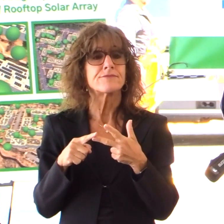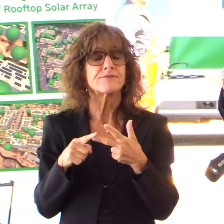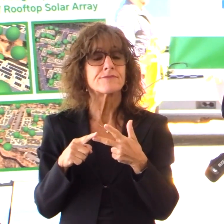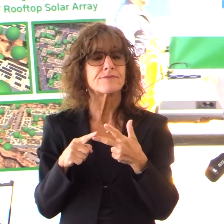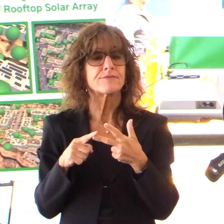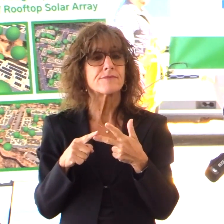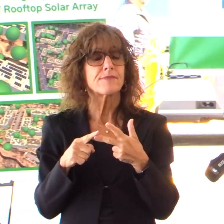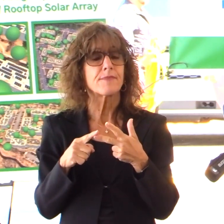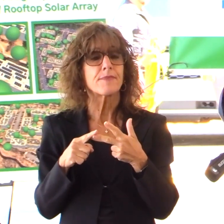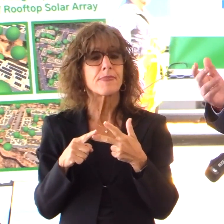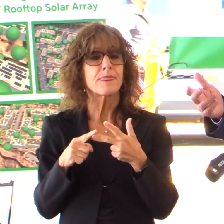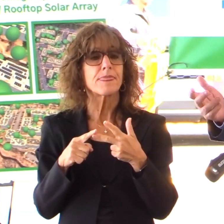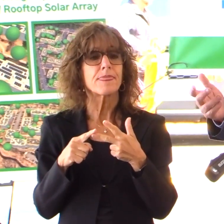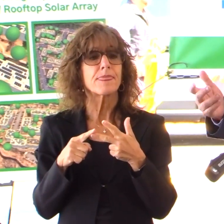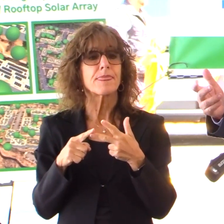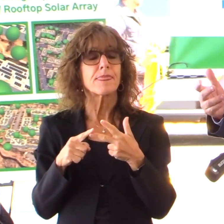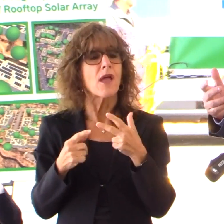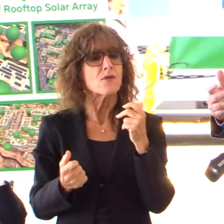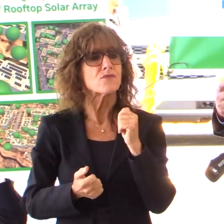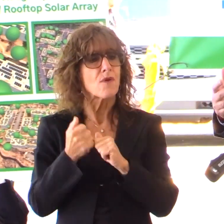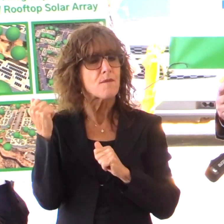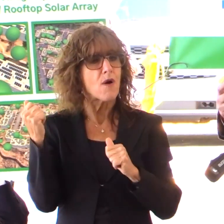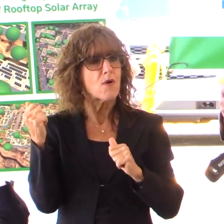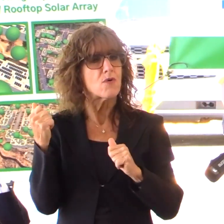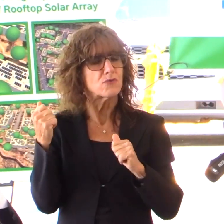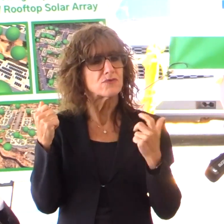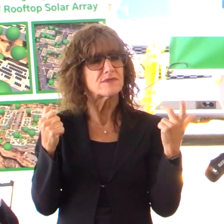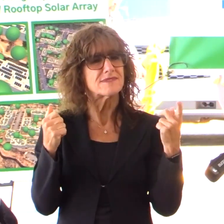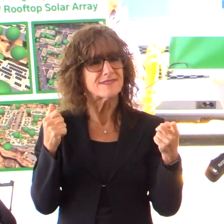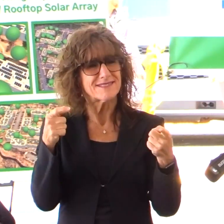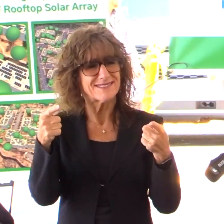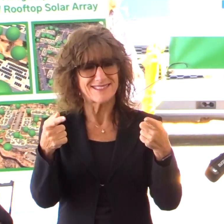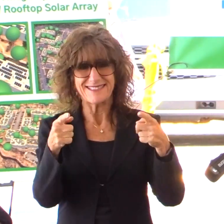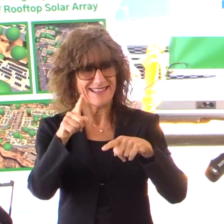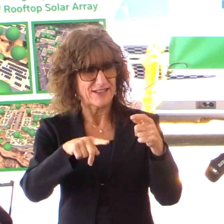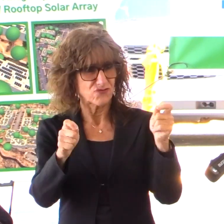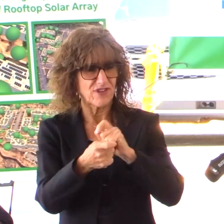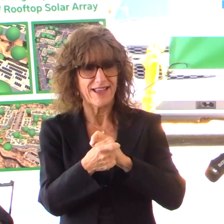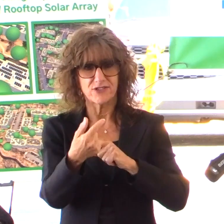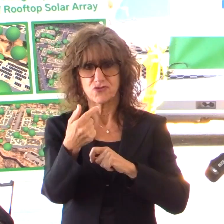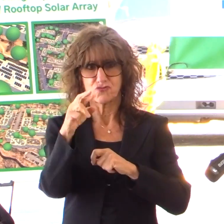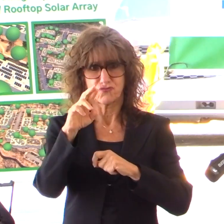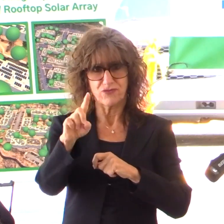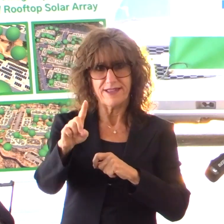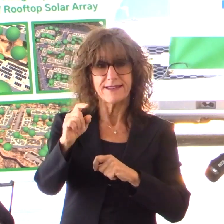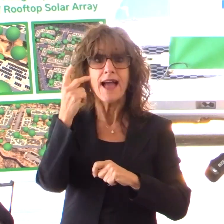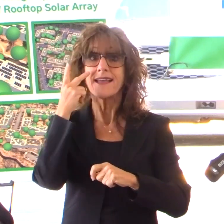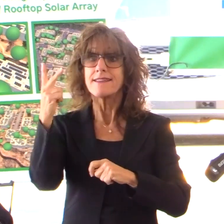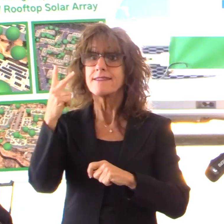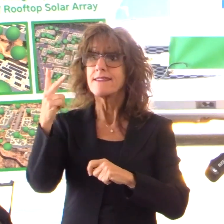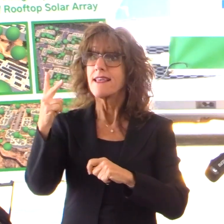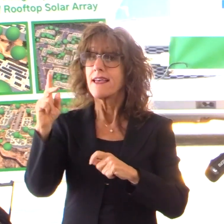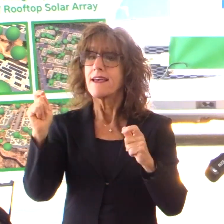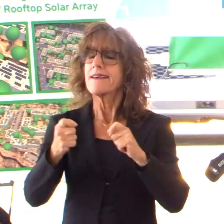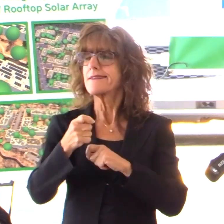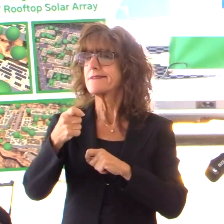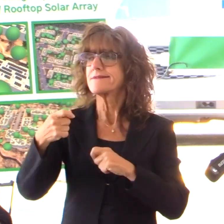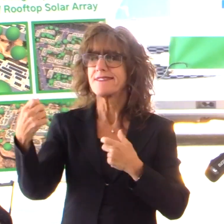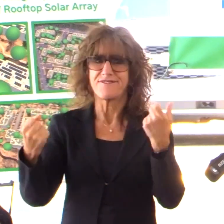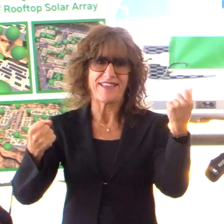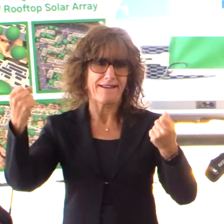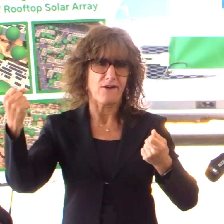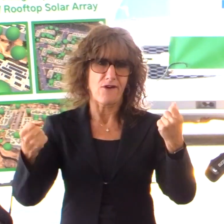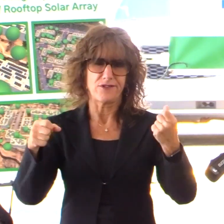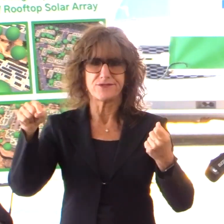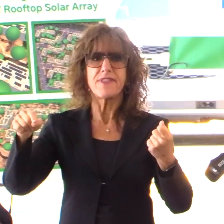the most intractable one is basically the grid. I can see the transition to vehicles. That transition